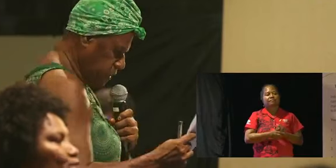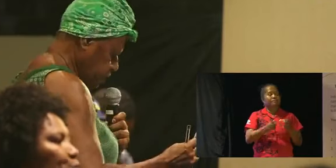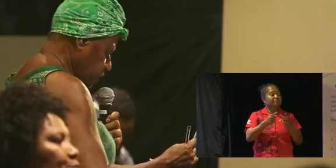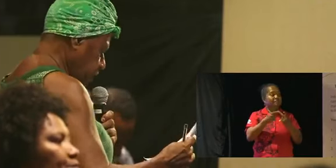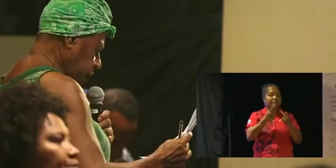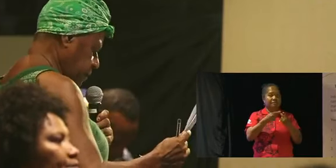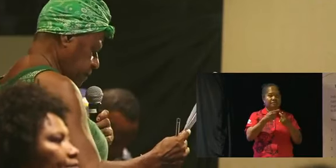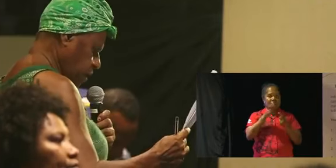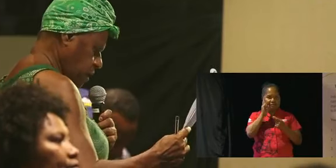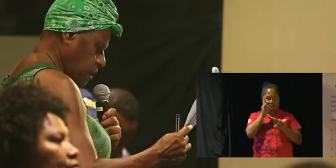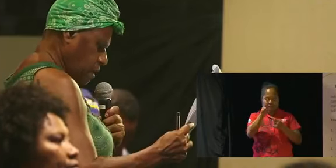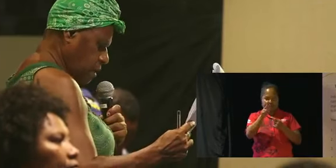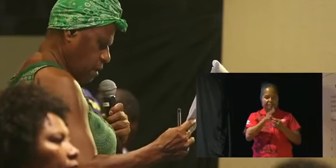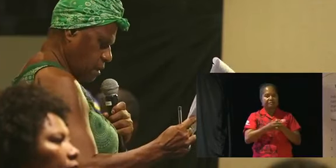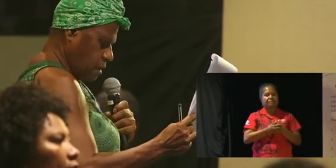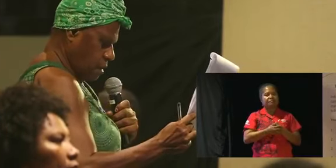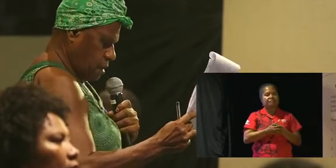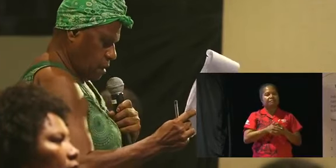not me looking along